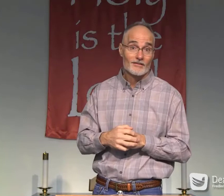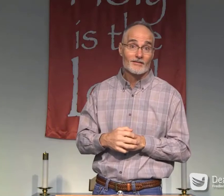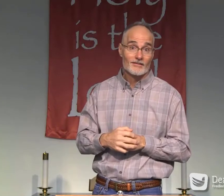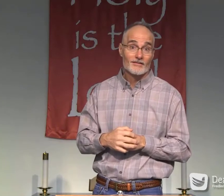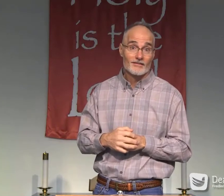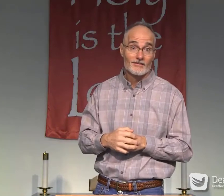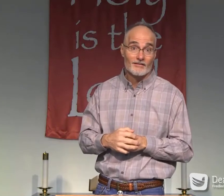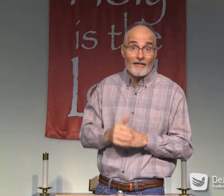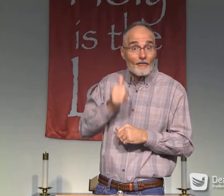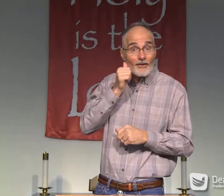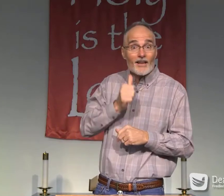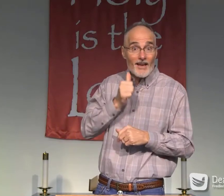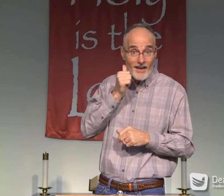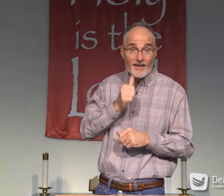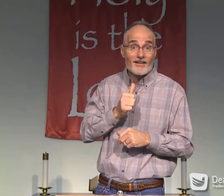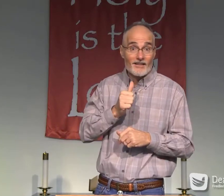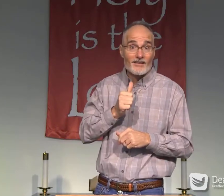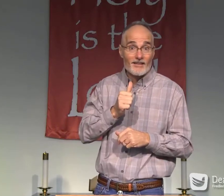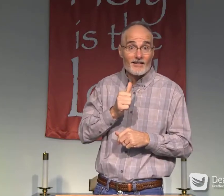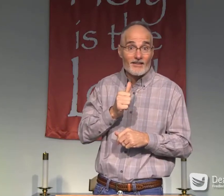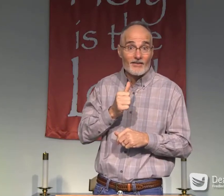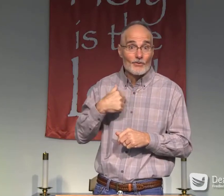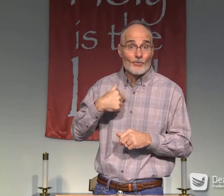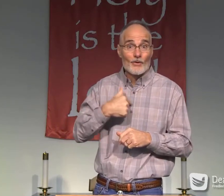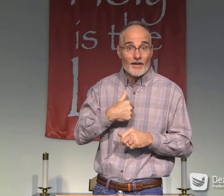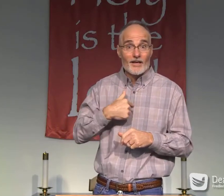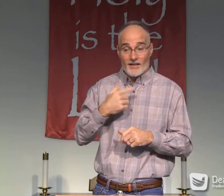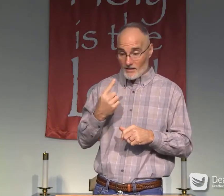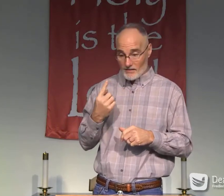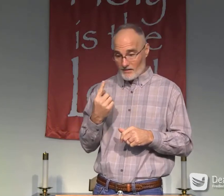it is. Time is running out every day.